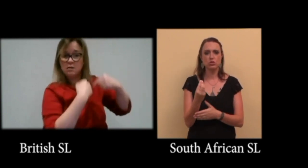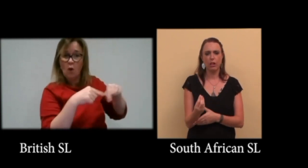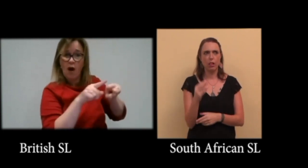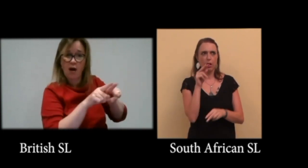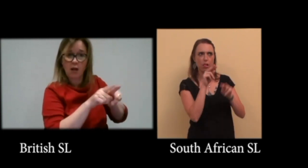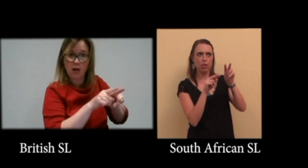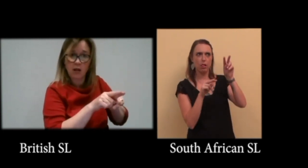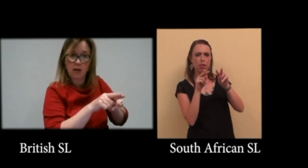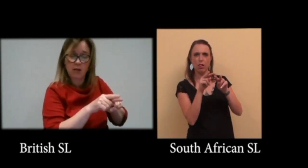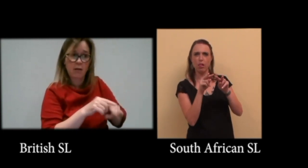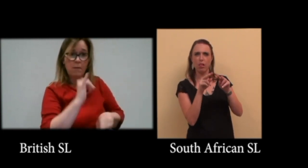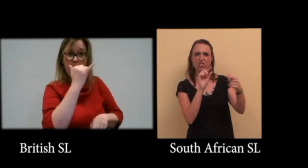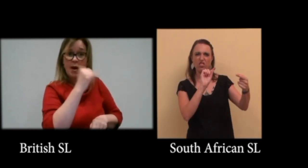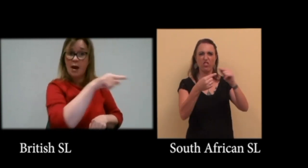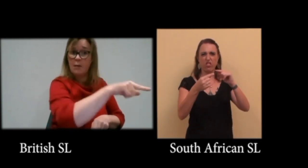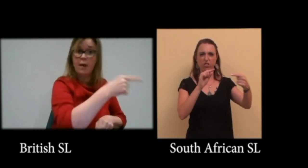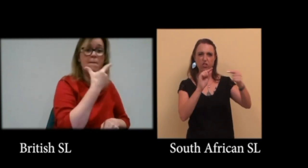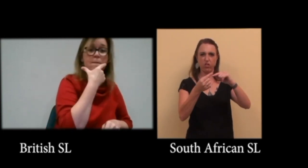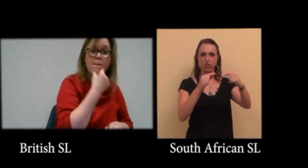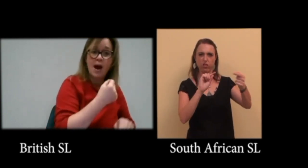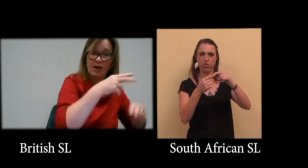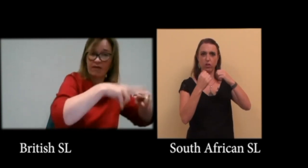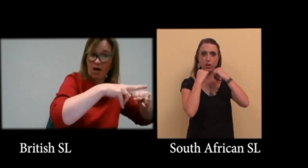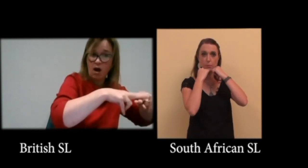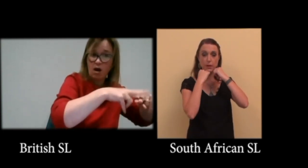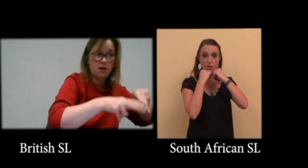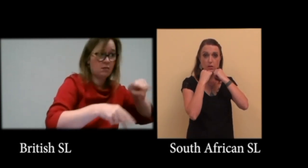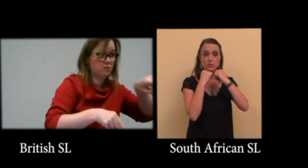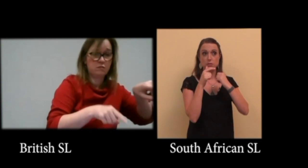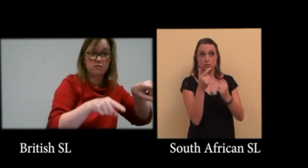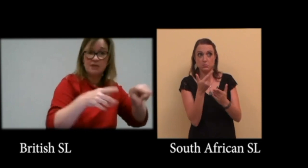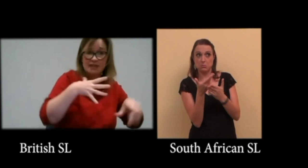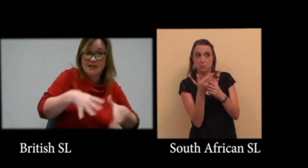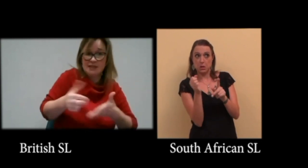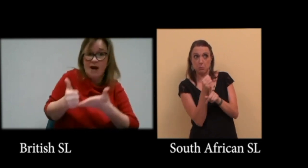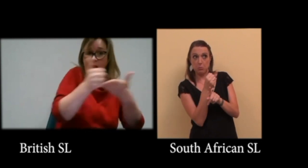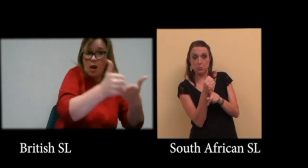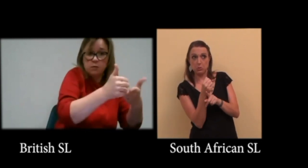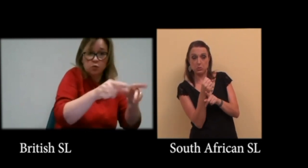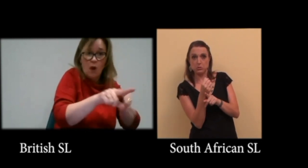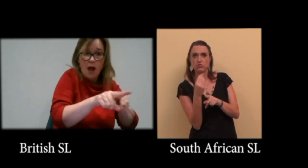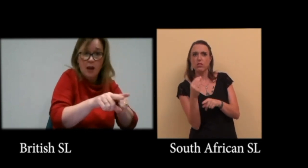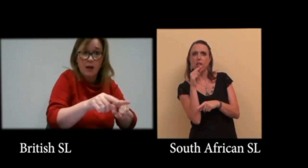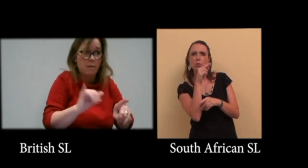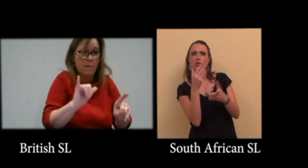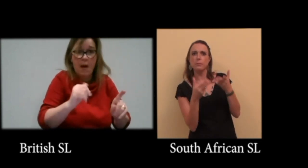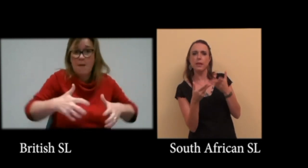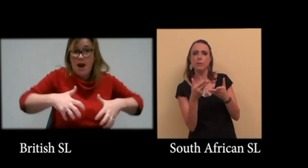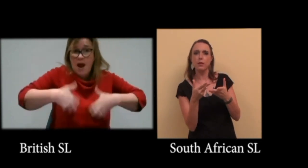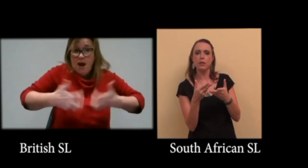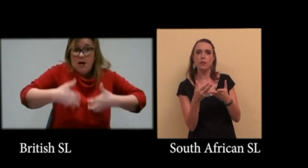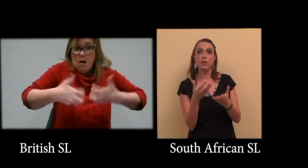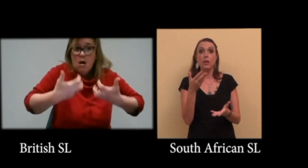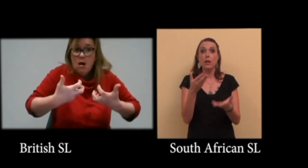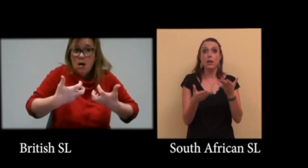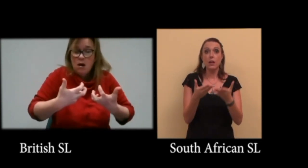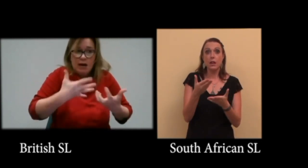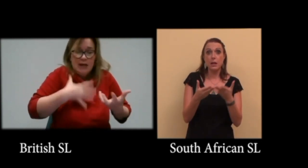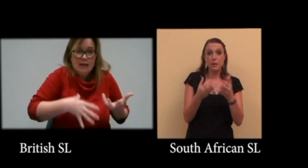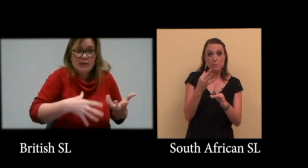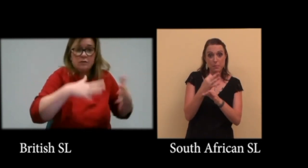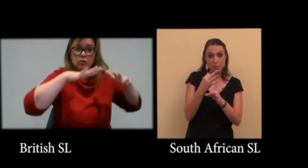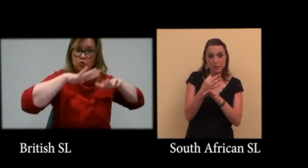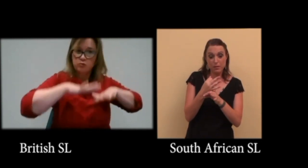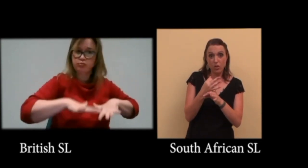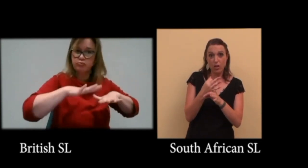the information. It could be that the child is observing the arguments that's taking place or any potential abuse that's happening there.